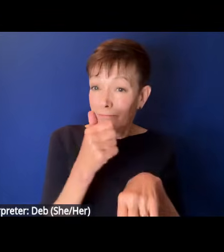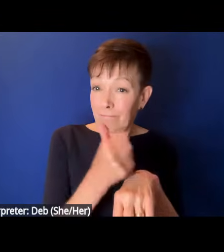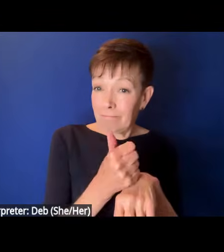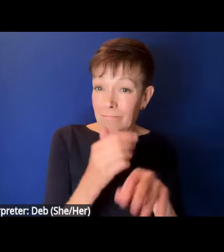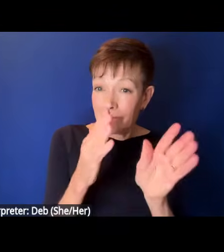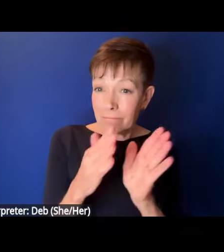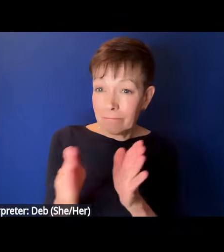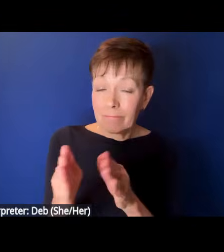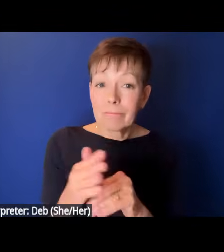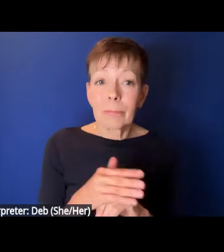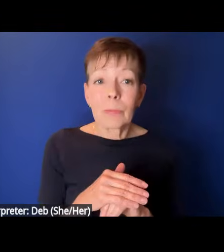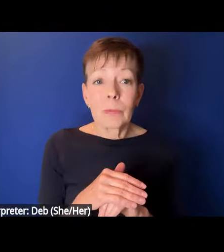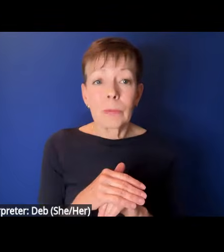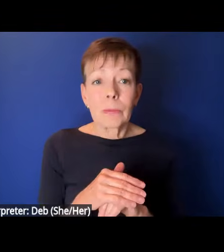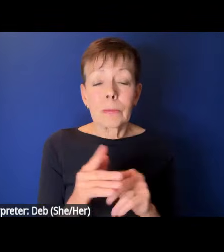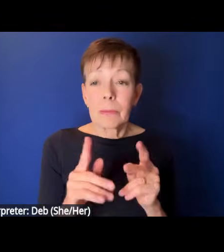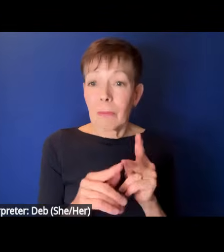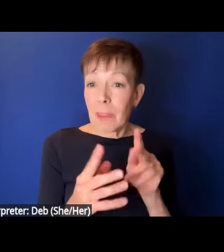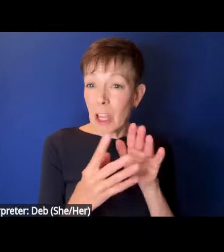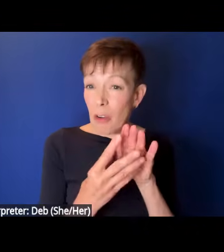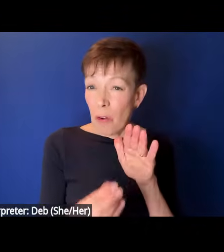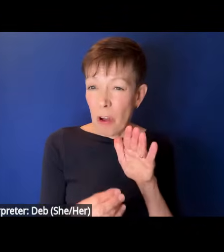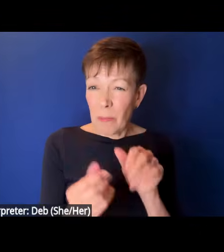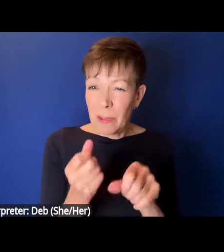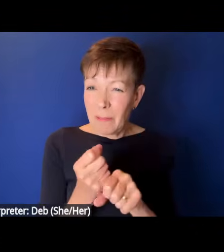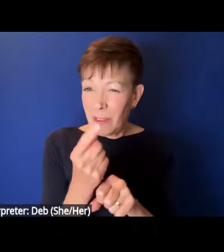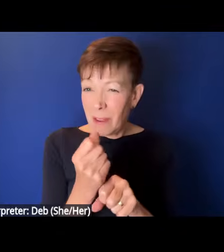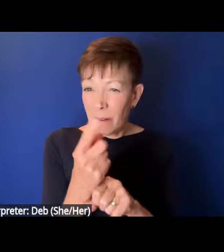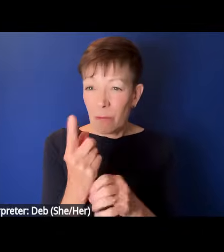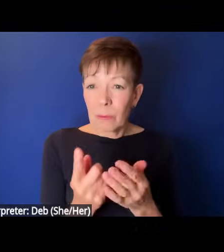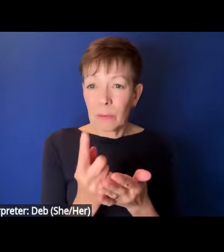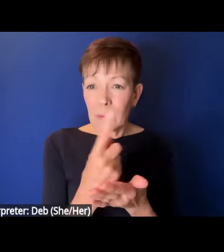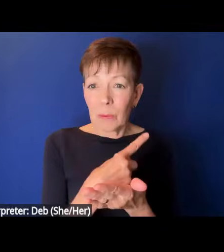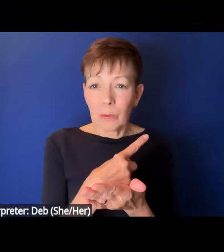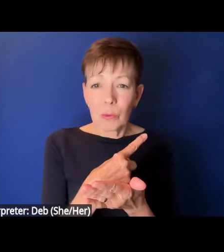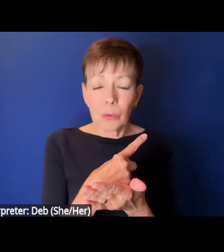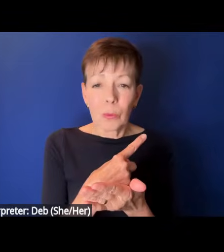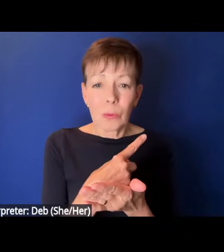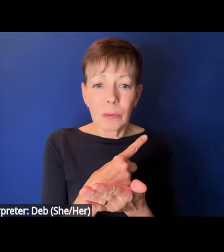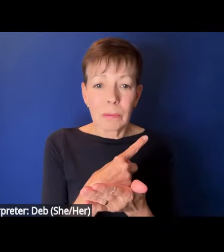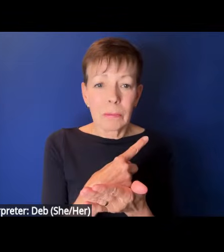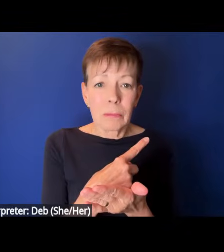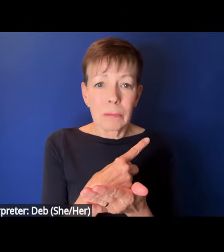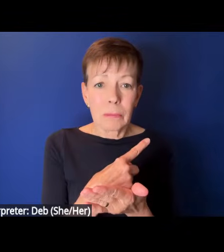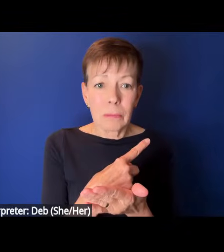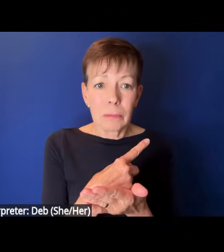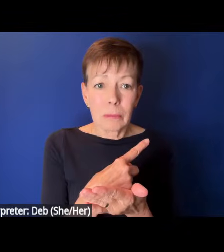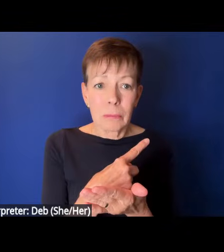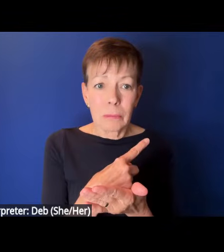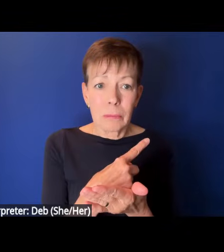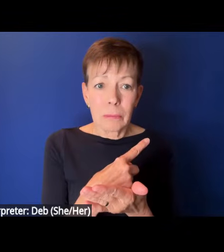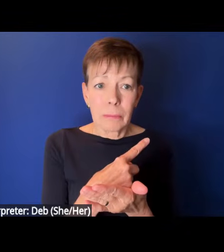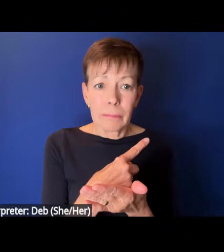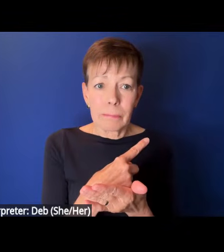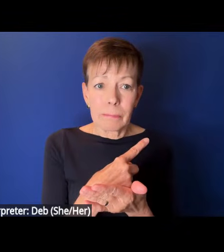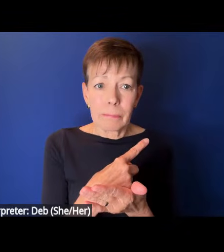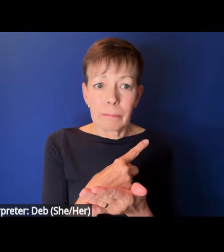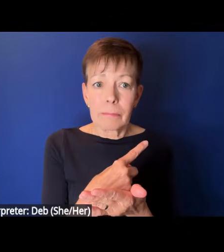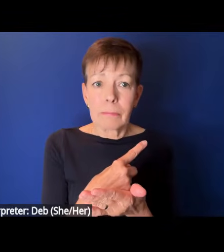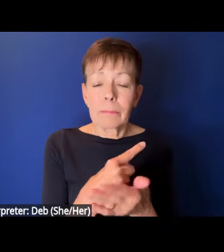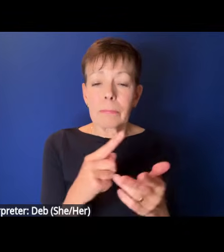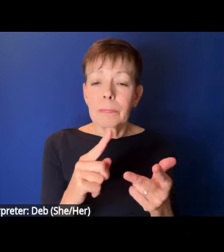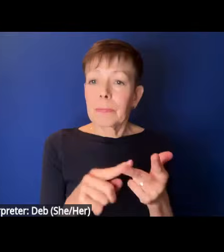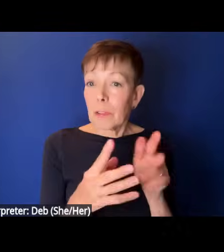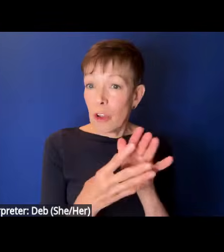plan and a copy of any kind of annual review report that was conducted. A copy of